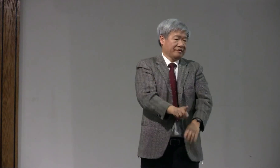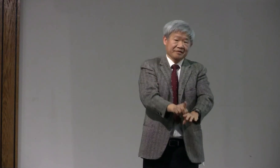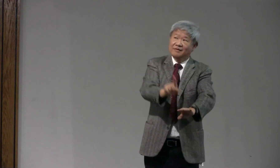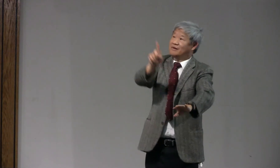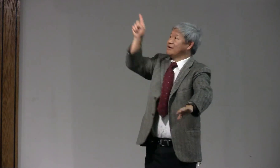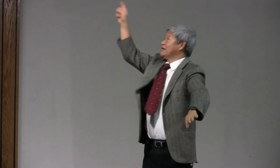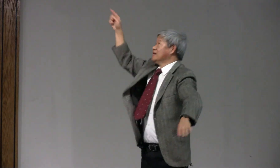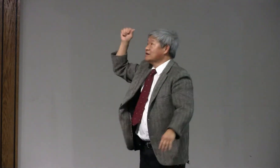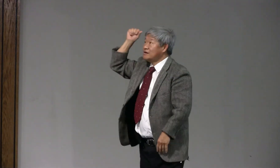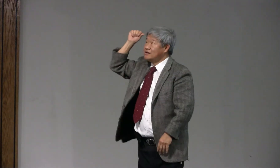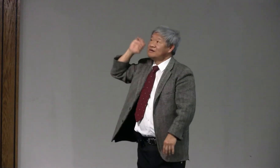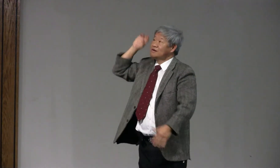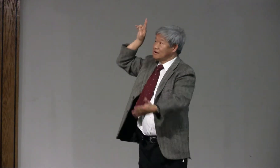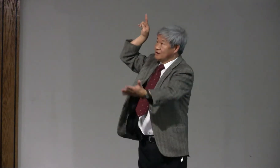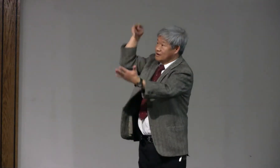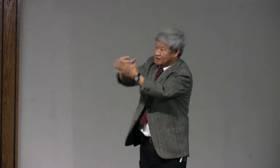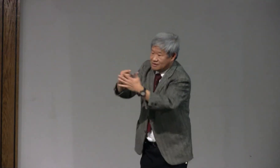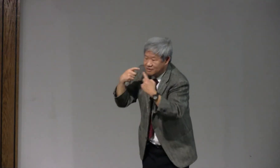because of sin.